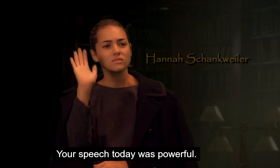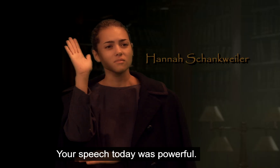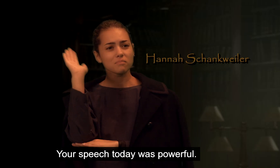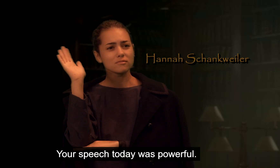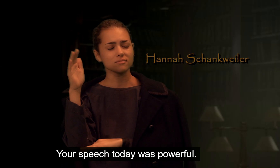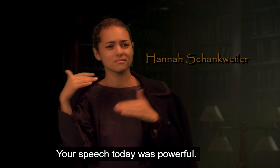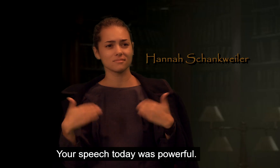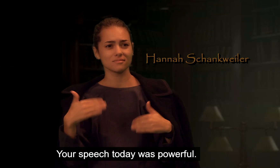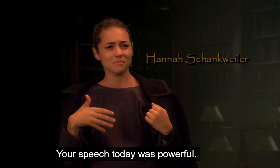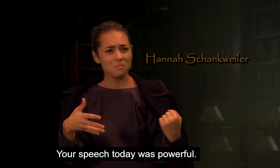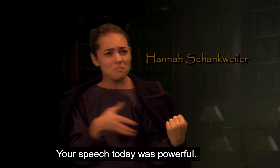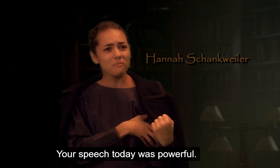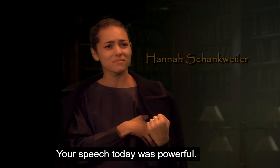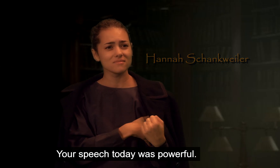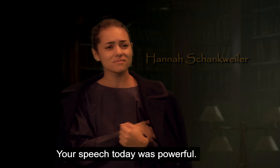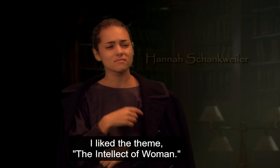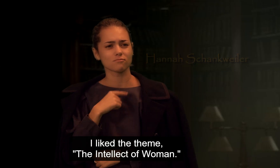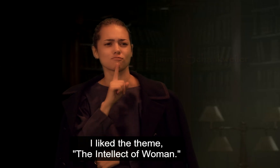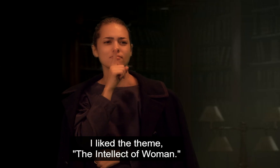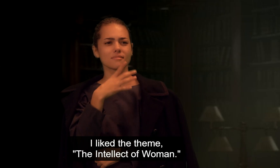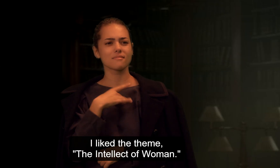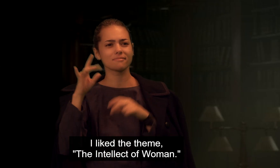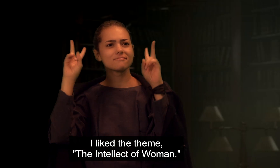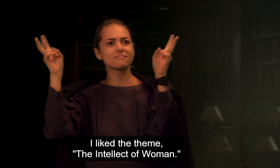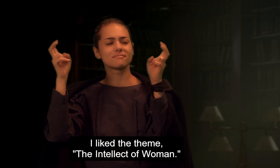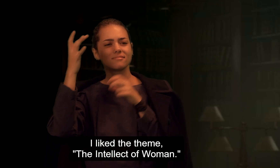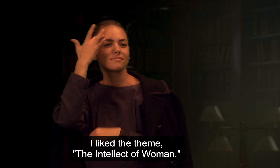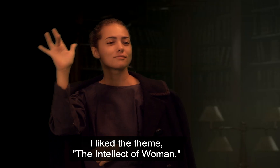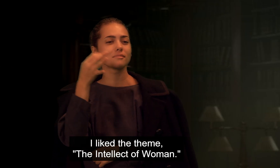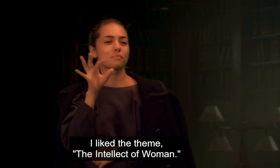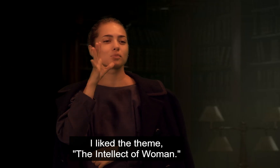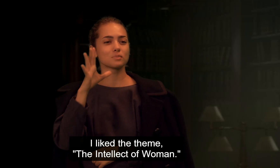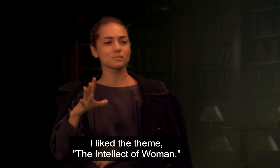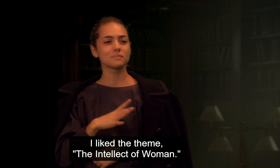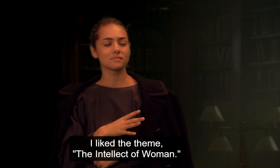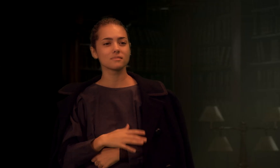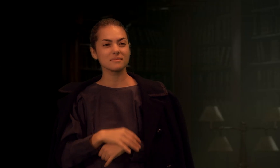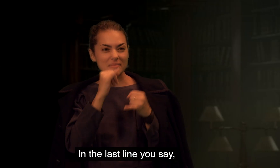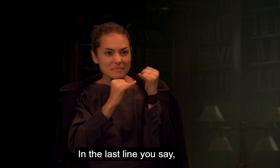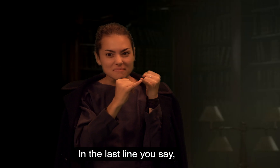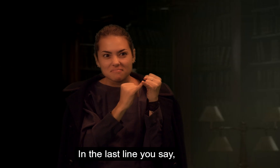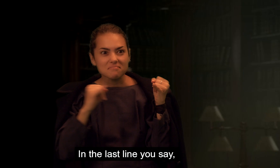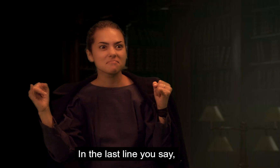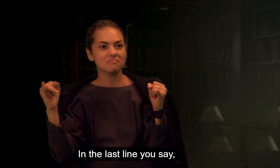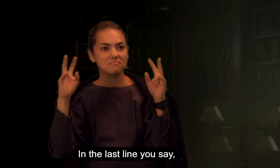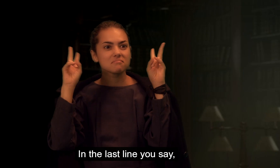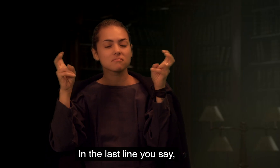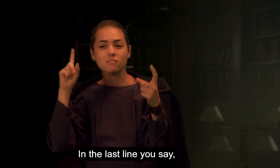Your speech today was powerful. I like the theme, the intellect of woman. In the last line, you